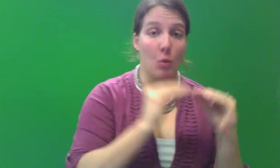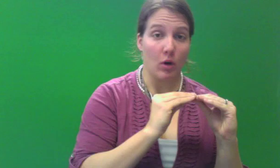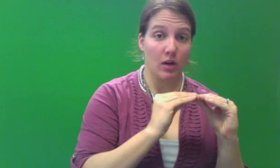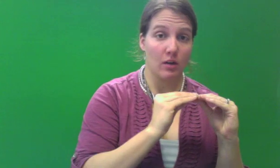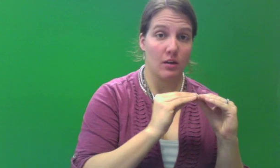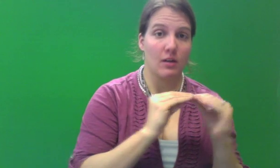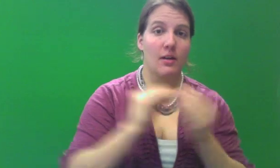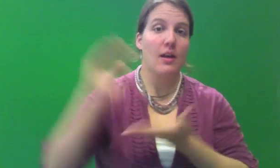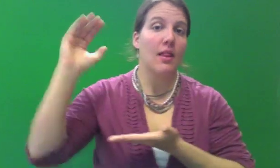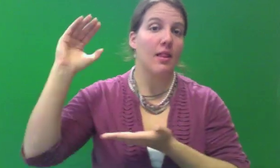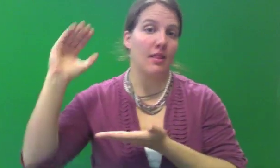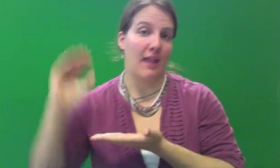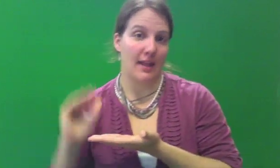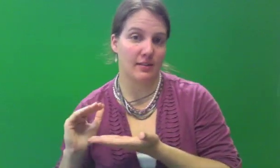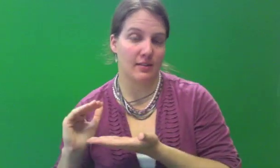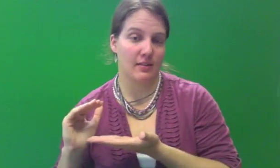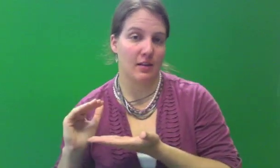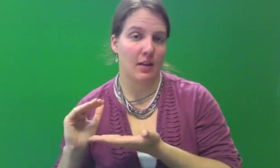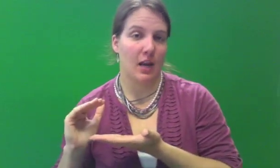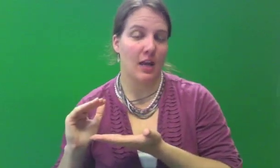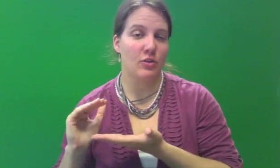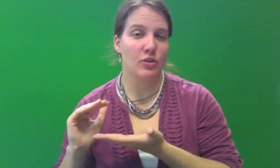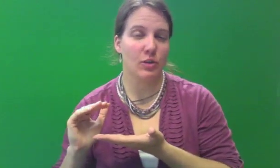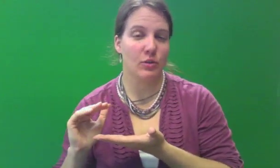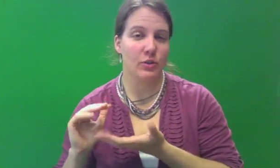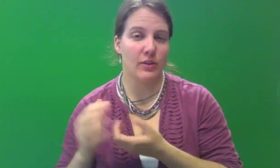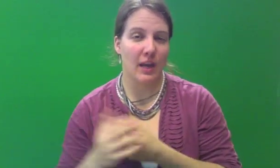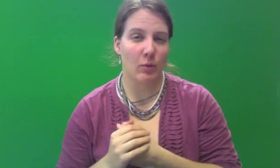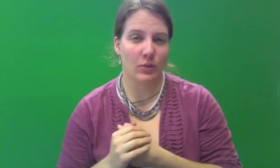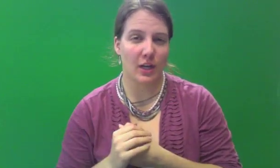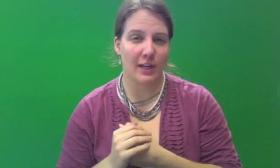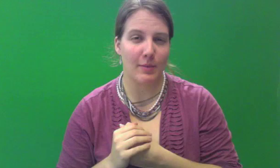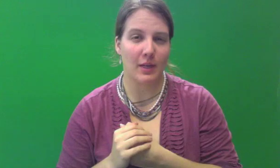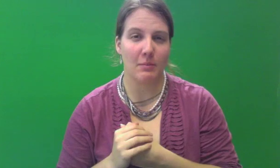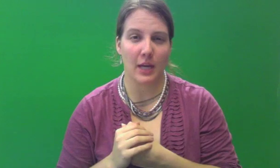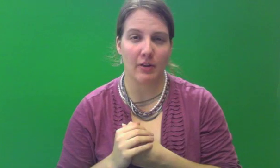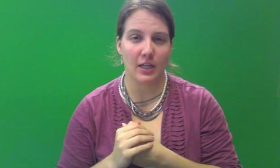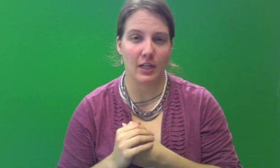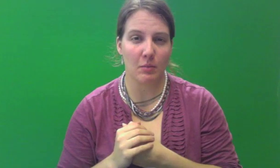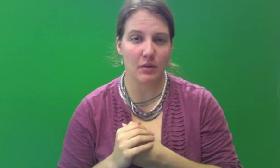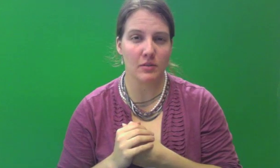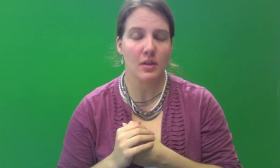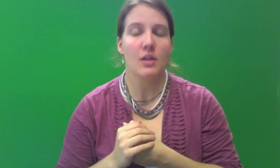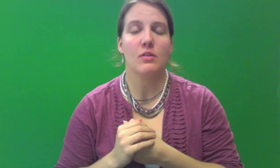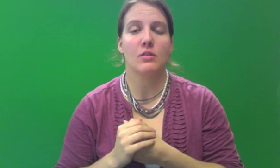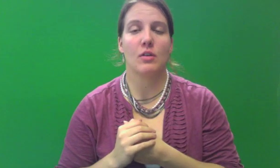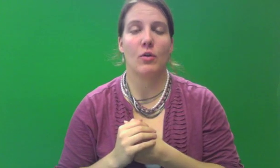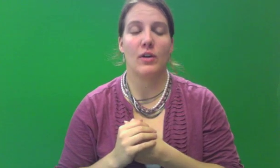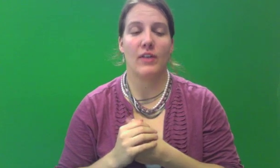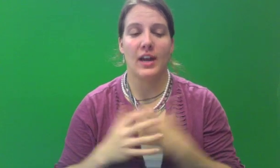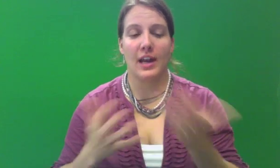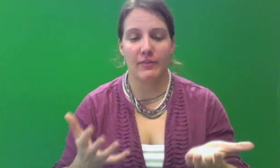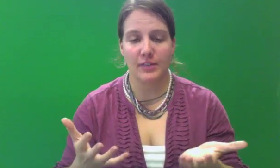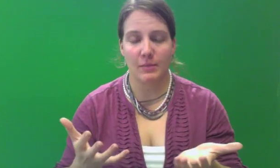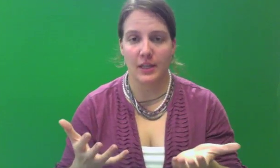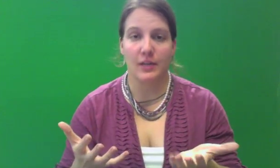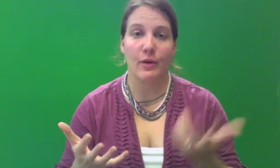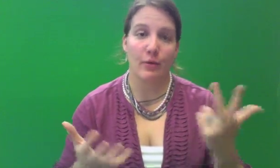More, less. And usually we're doing that when we're talking about comparing numbers. So if I have something,